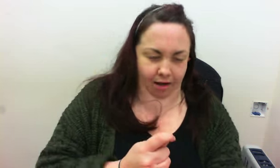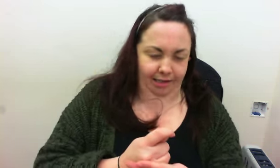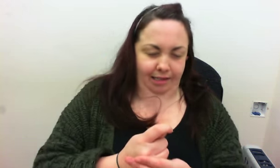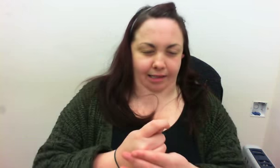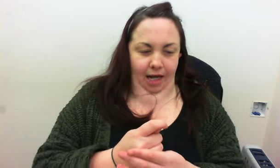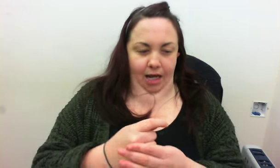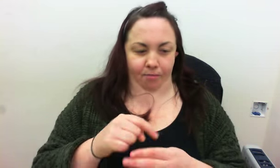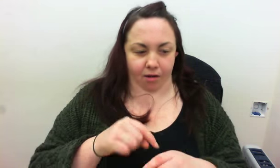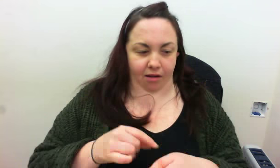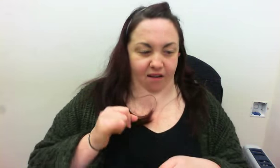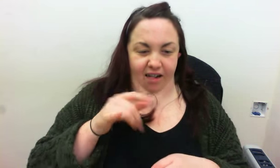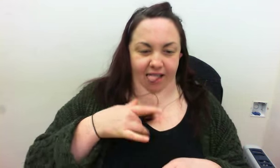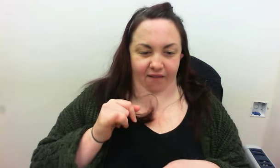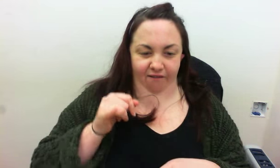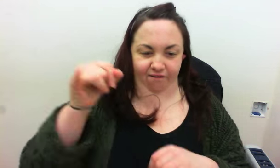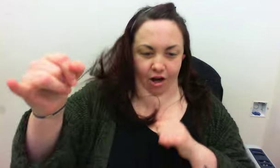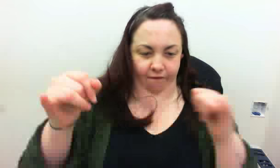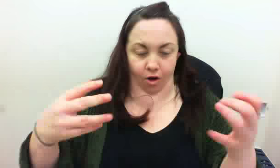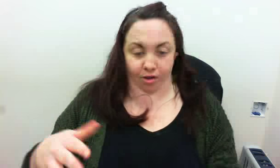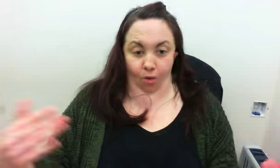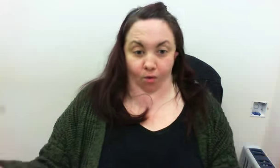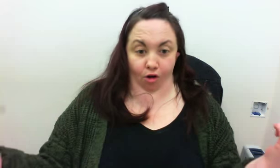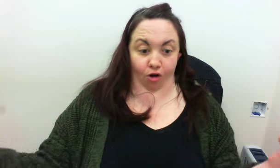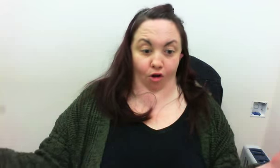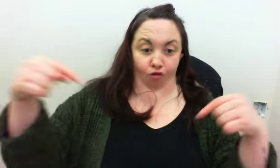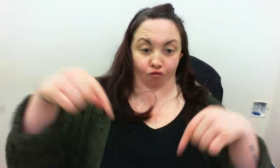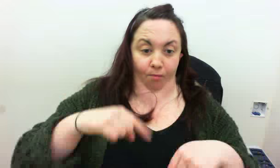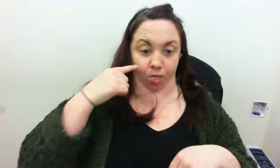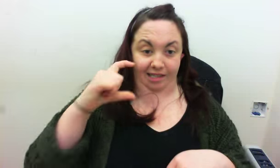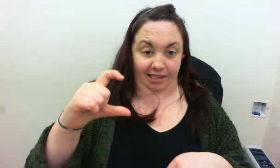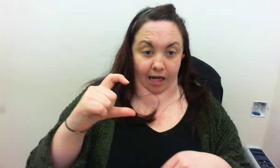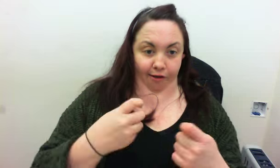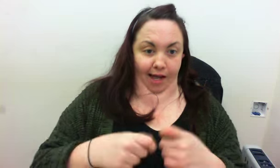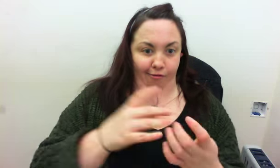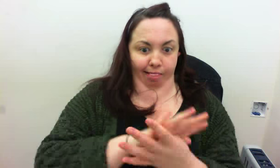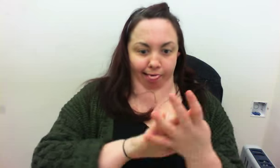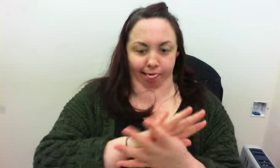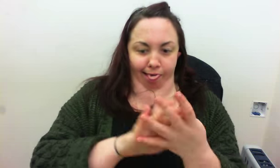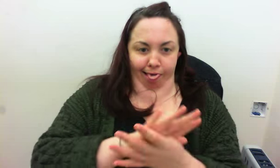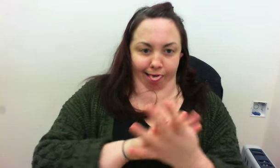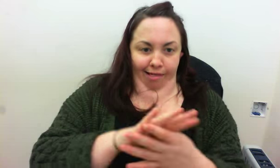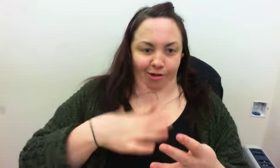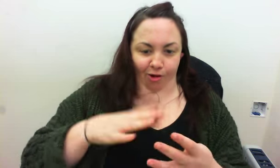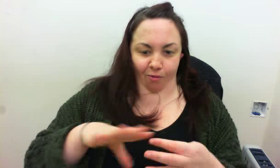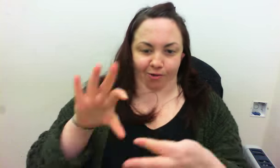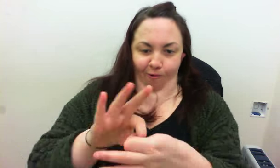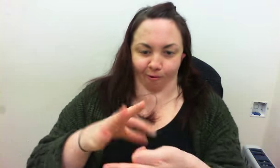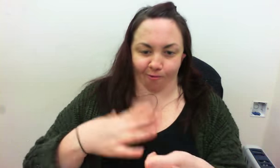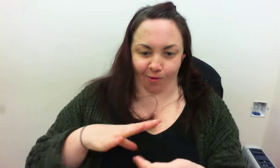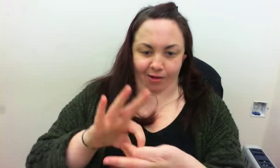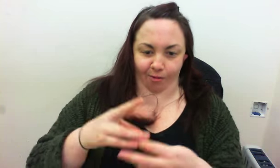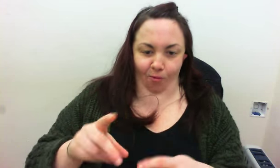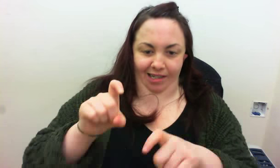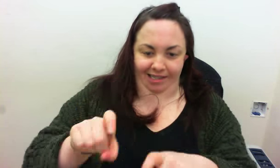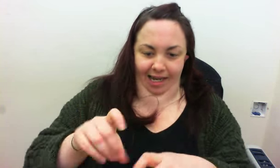up, they'll be chatting away and they'd be, you know, there till 2, 3 in the morning, just, you know, having a catch up, you know. And also, like they